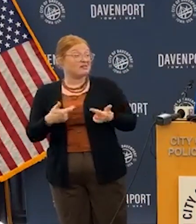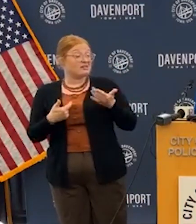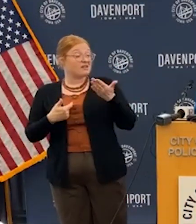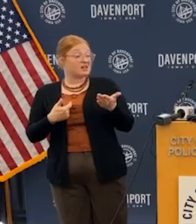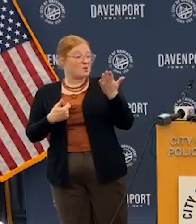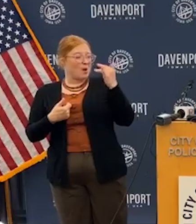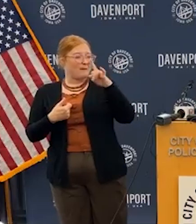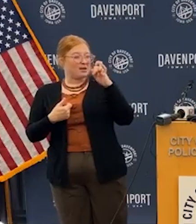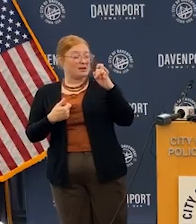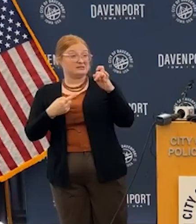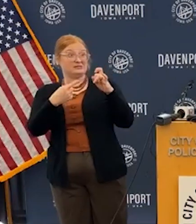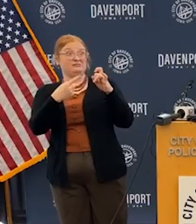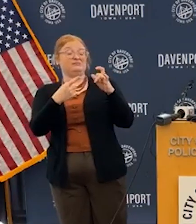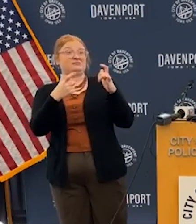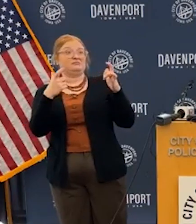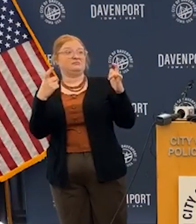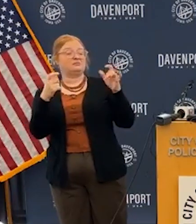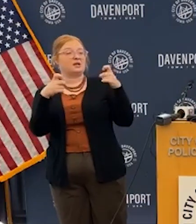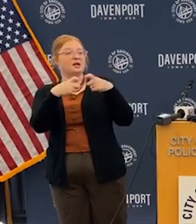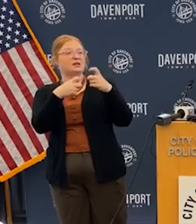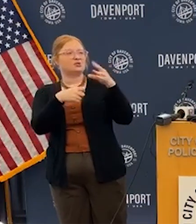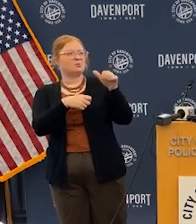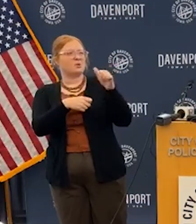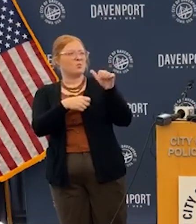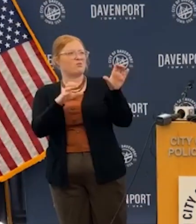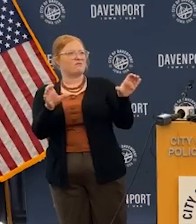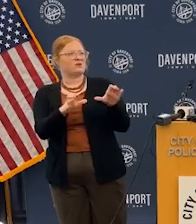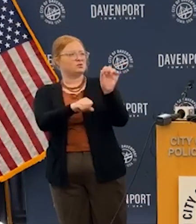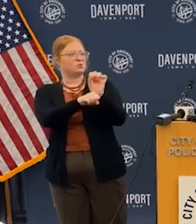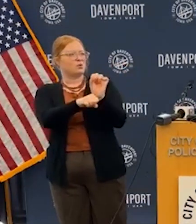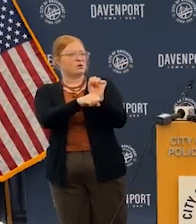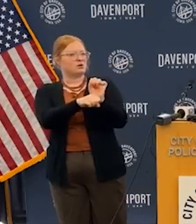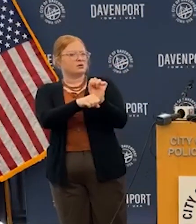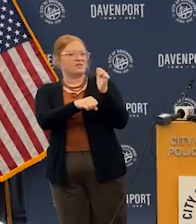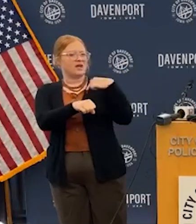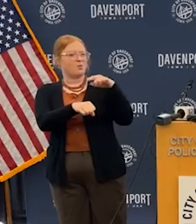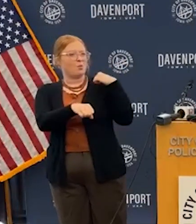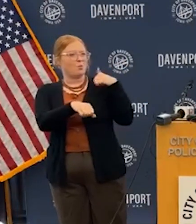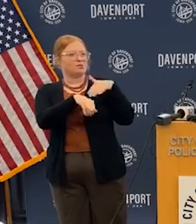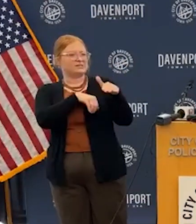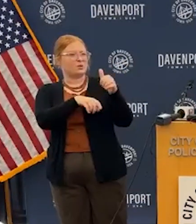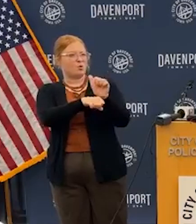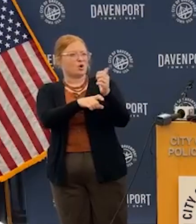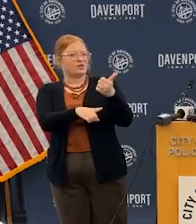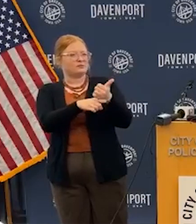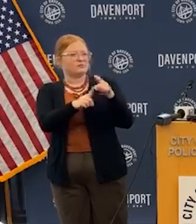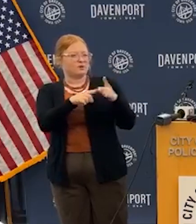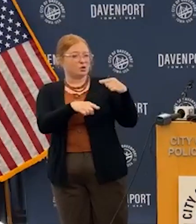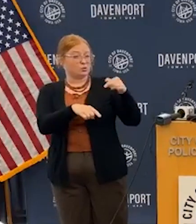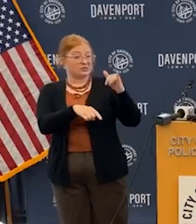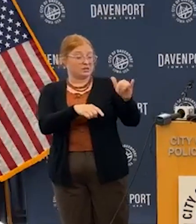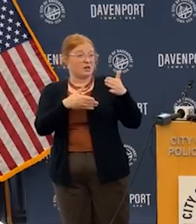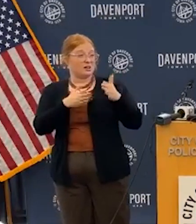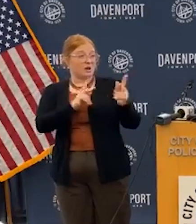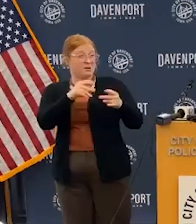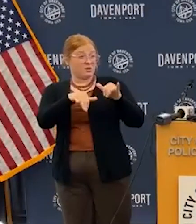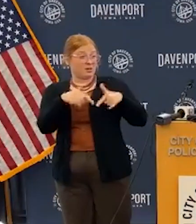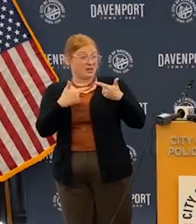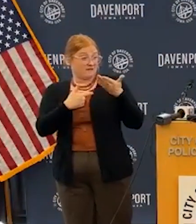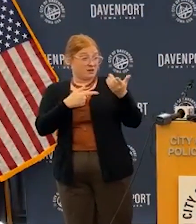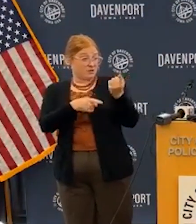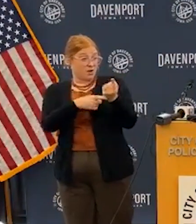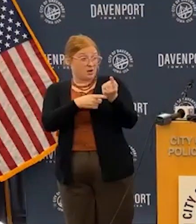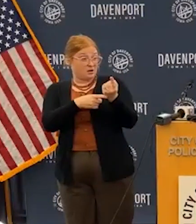contractor was not willing to perform, but to send in their own workers to work alongside it? So what you're referring to is in February, they had